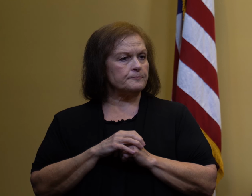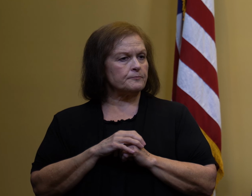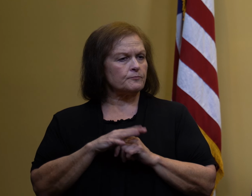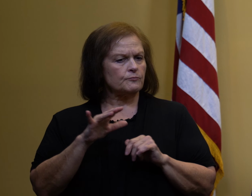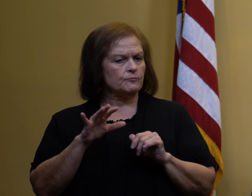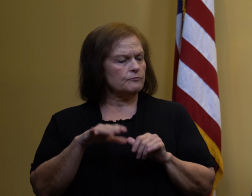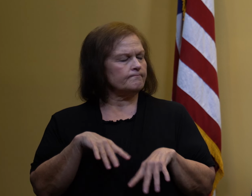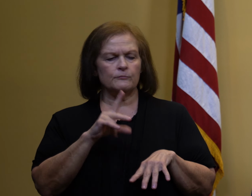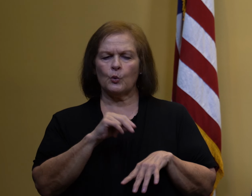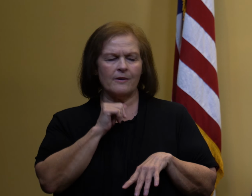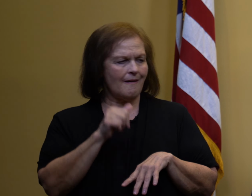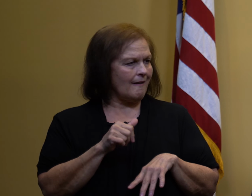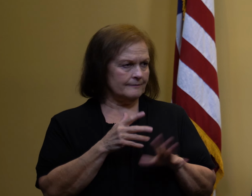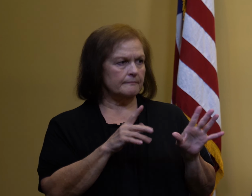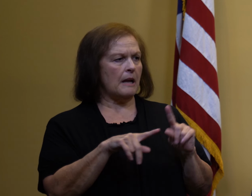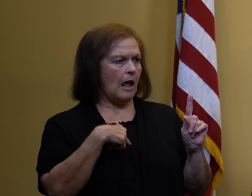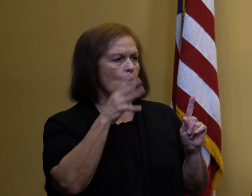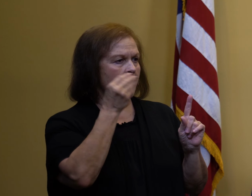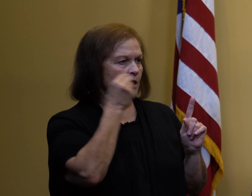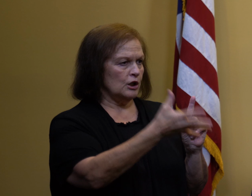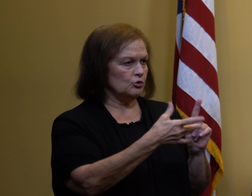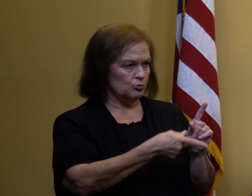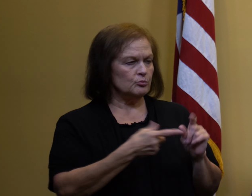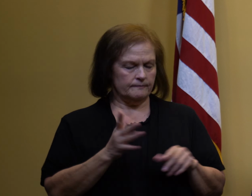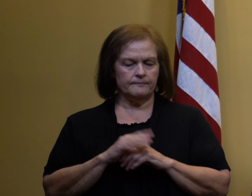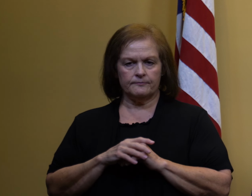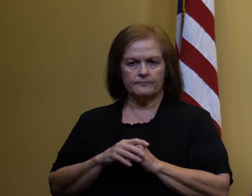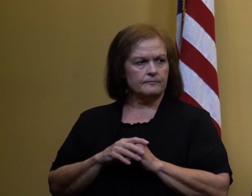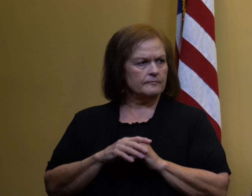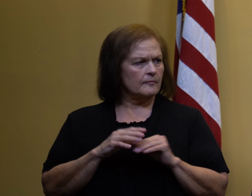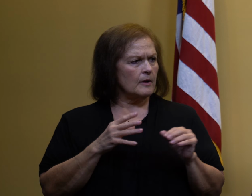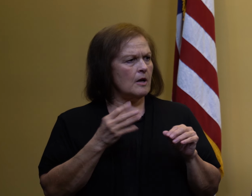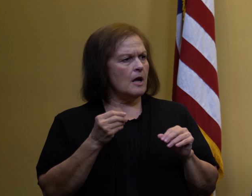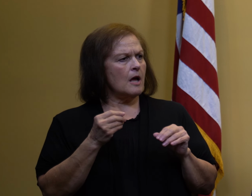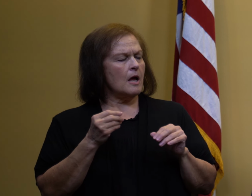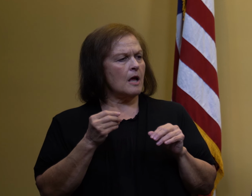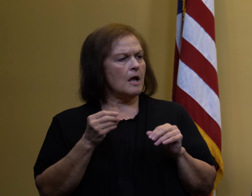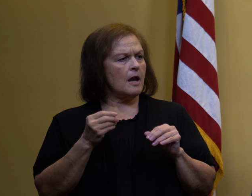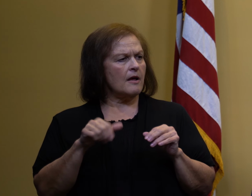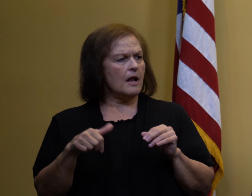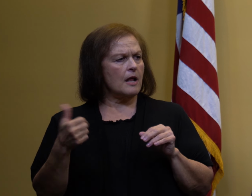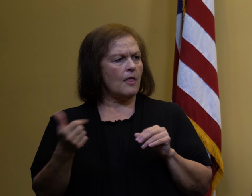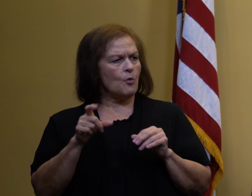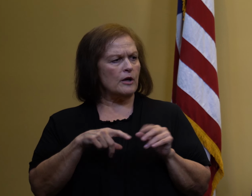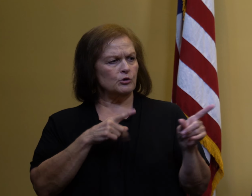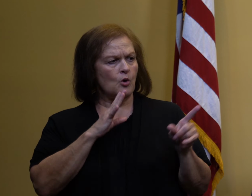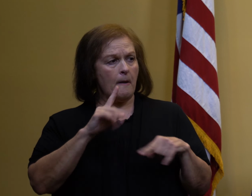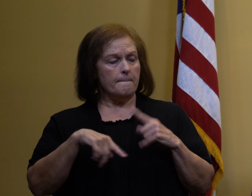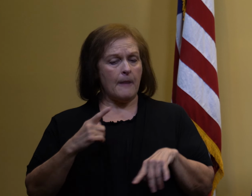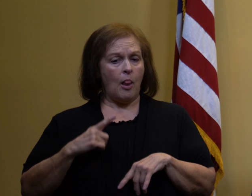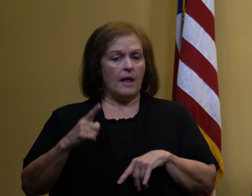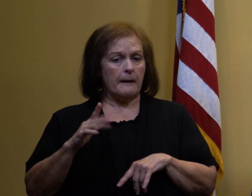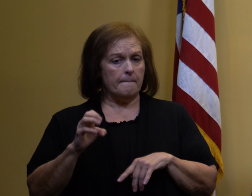I do not, but we'll get it right to you. Yeah, we'll get it right to you. No problem, and I just had a couple more questions. I know you talked about Lincoln